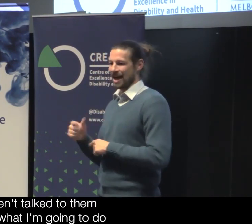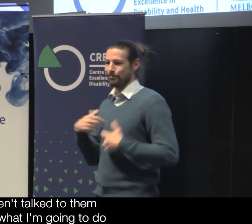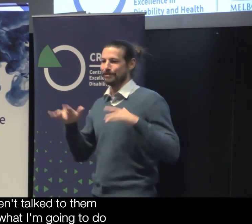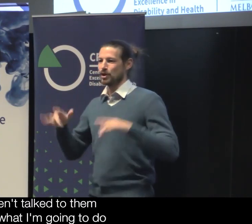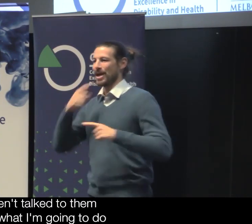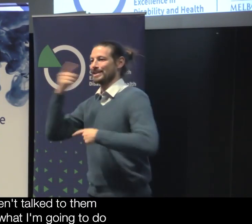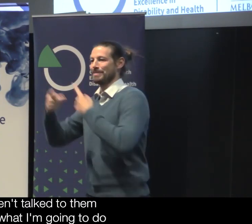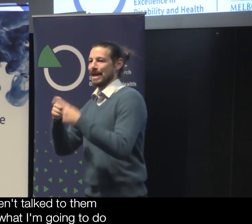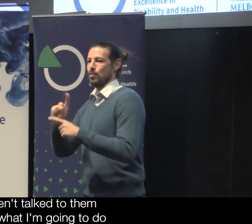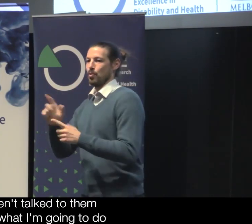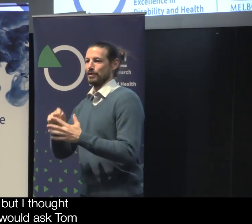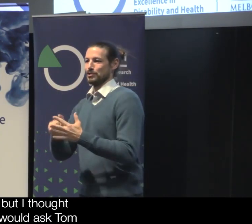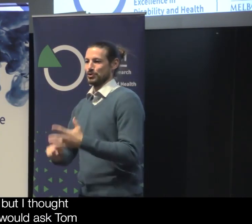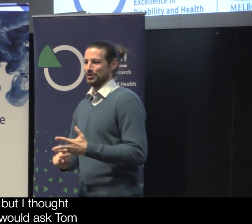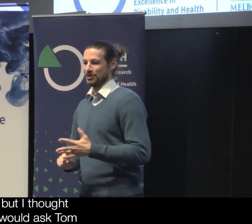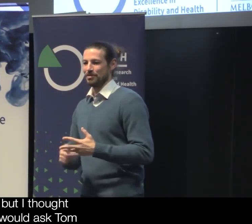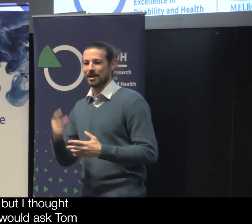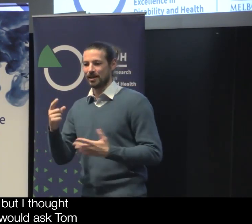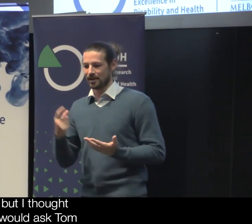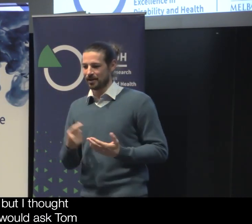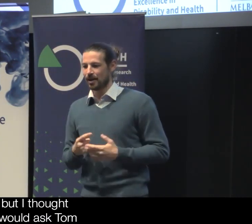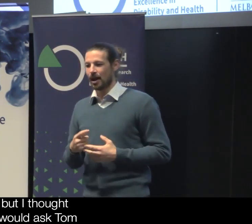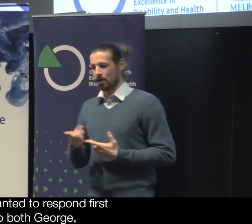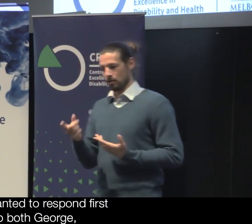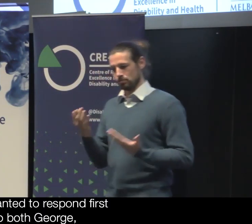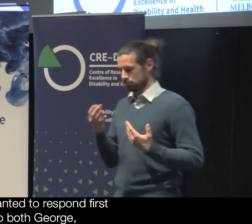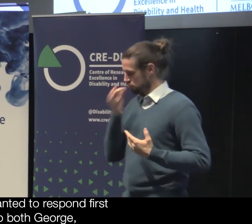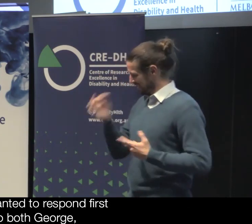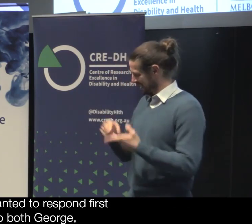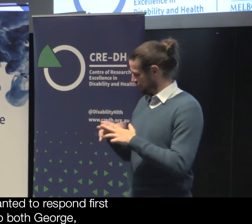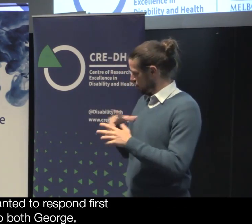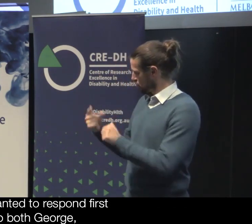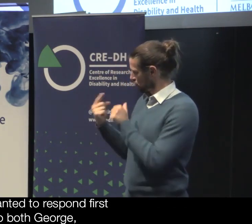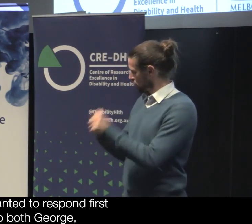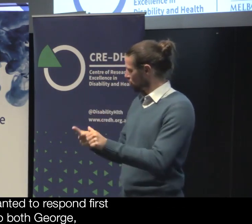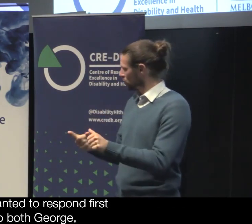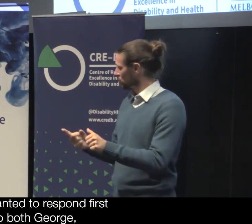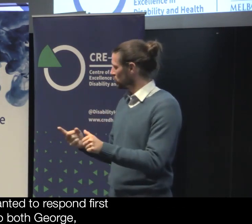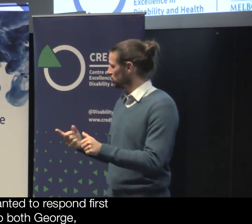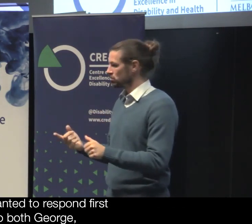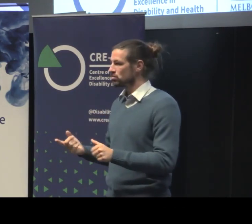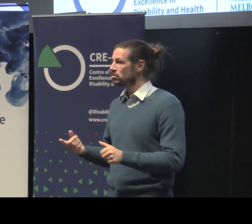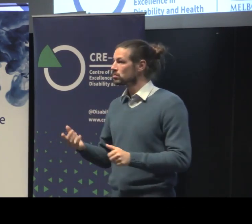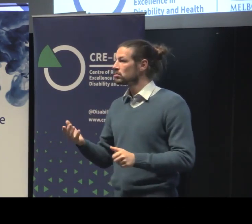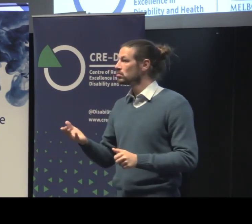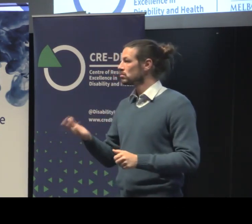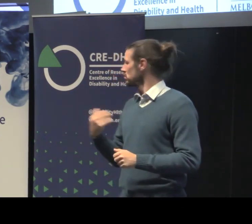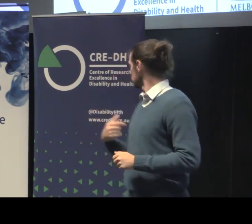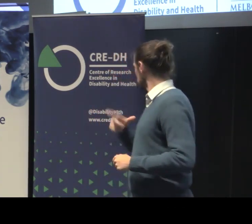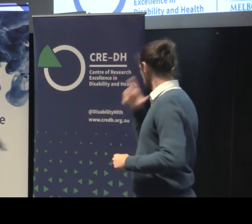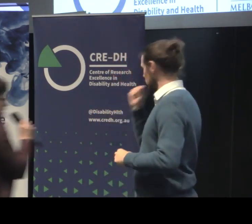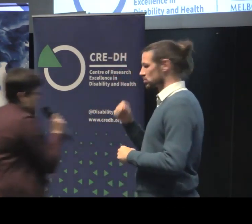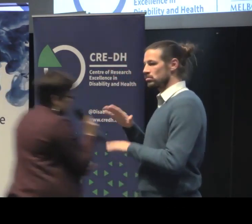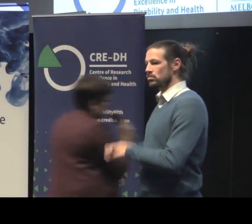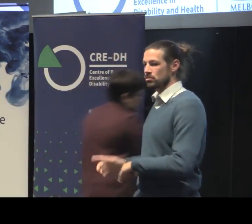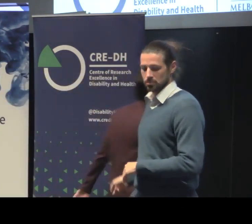I'm going to do, but I thought I would ask Tom if he wanted to respond first to both George. You know, you can grab this seat here,